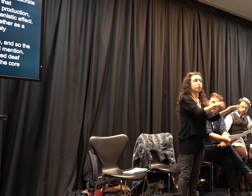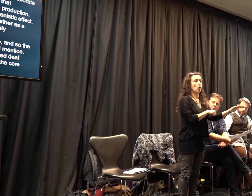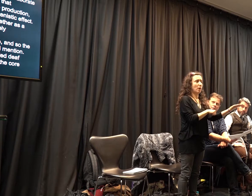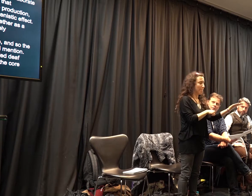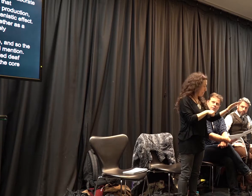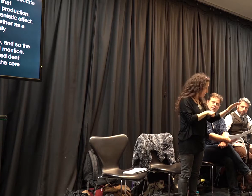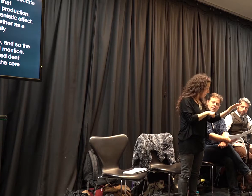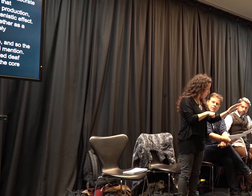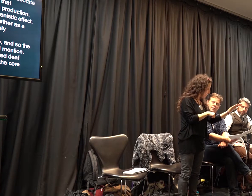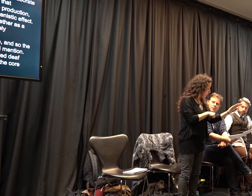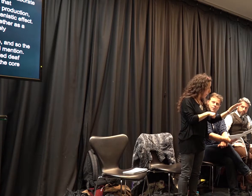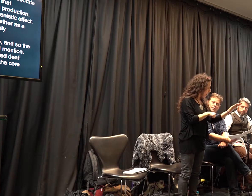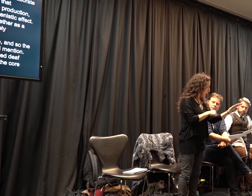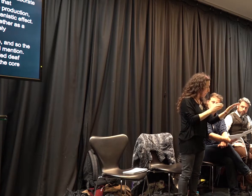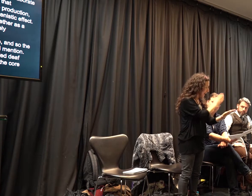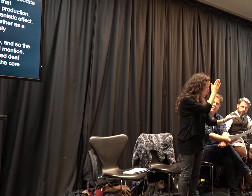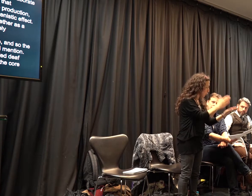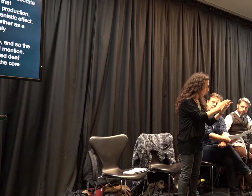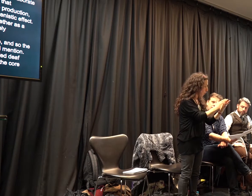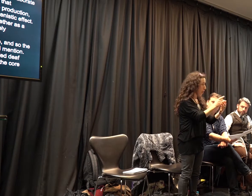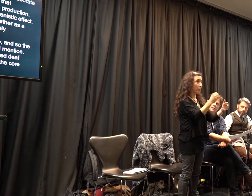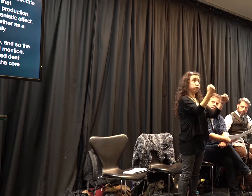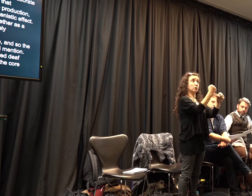The programme needs to be more deaf inclusive.